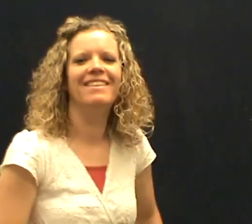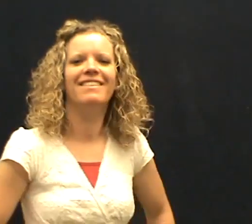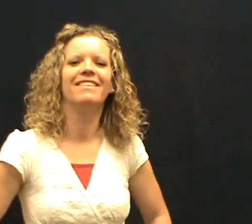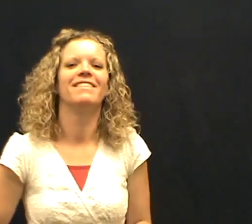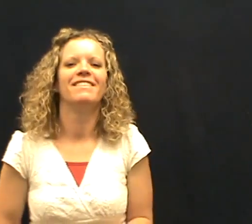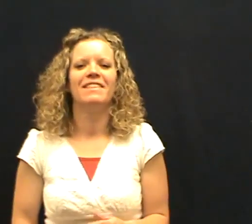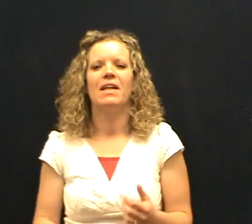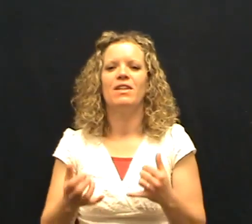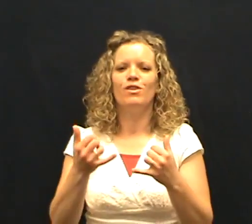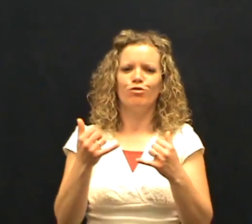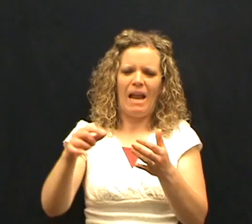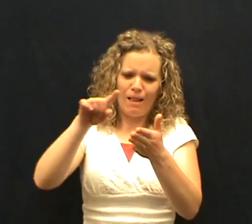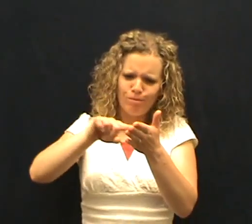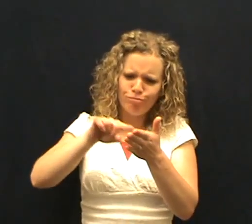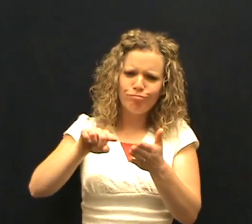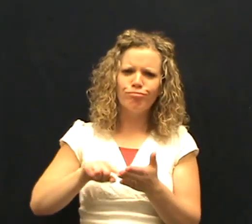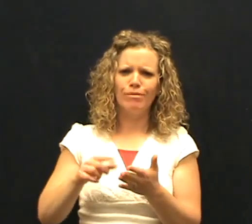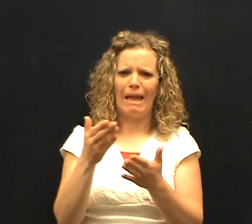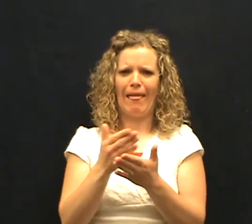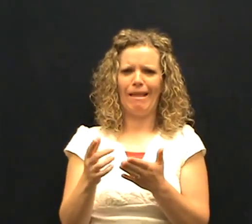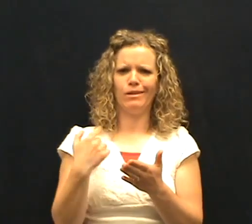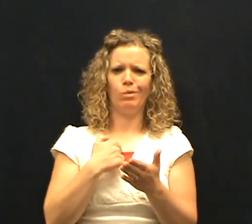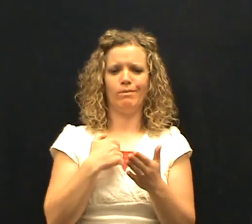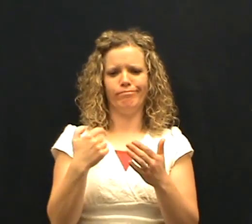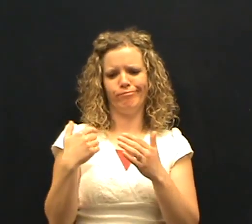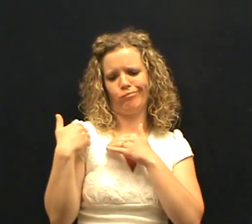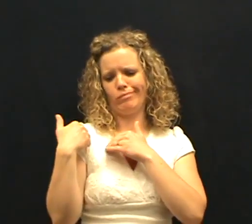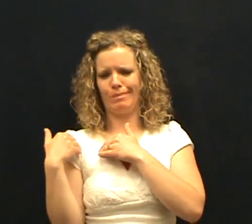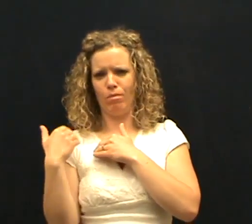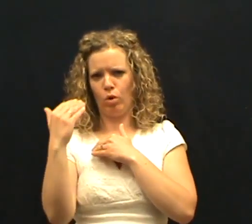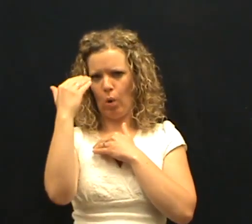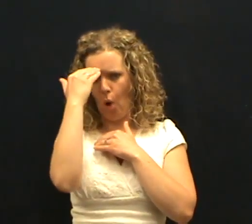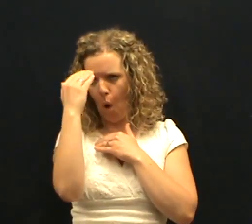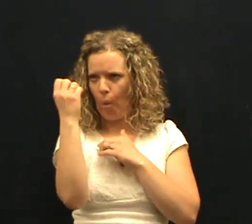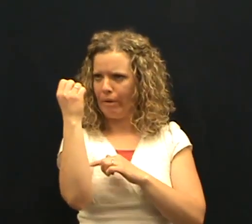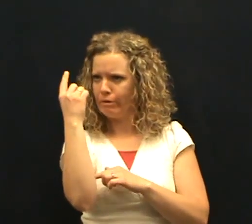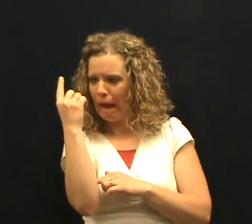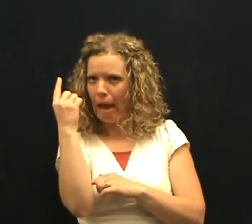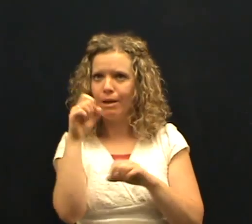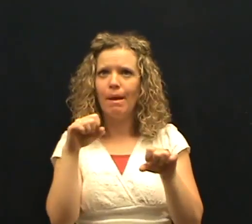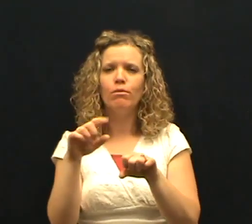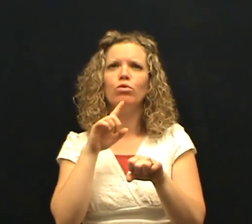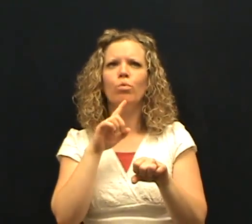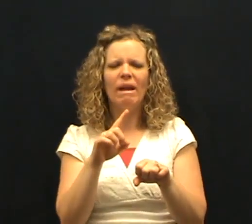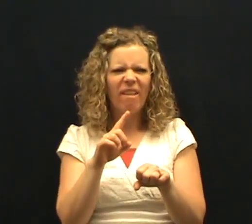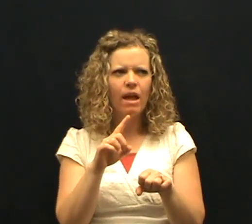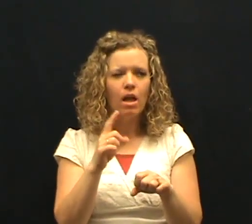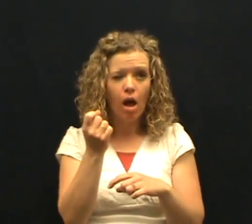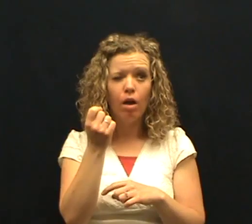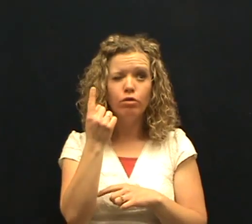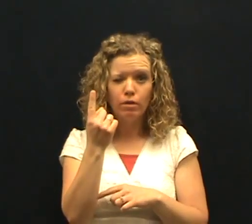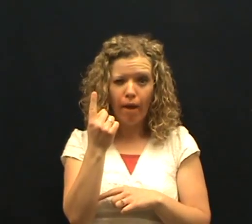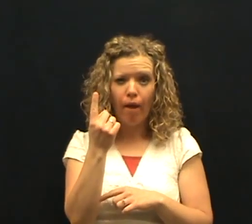know and understand to be able to get our heads around controlling and reporting